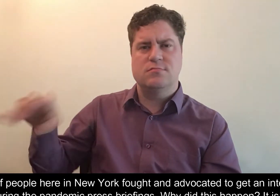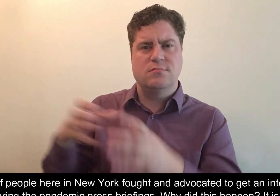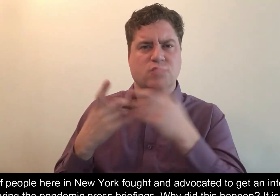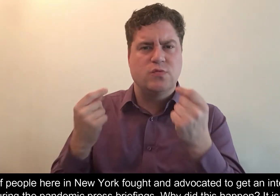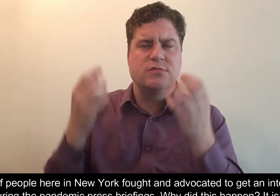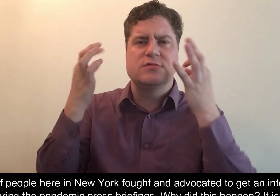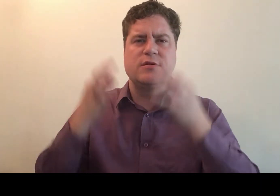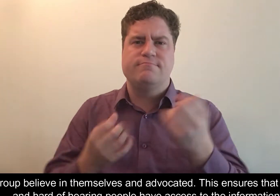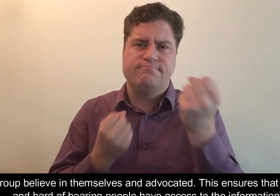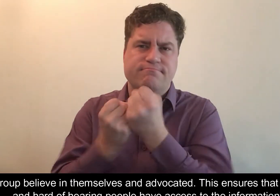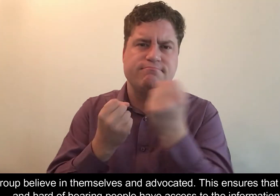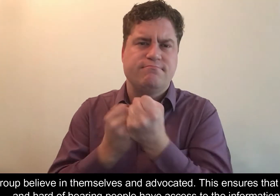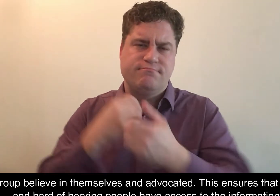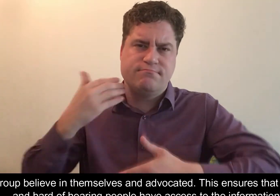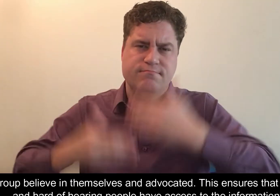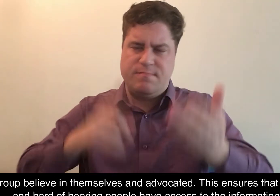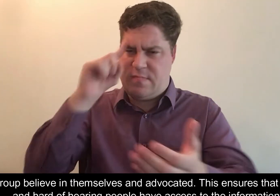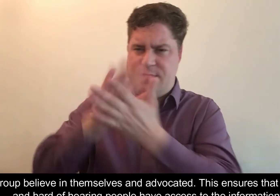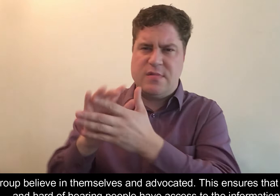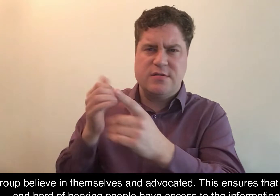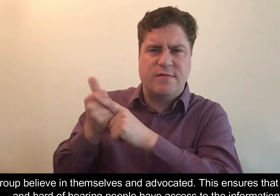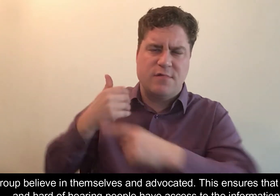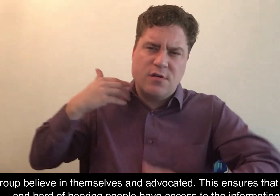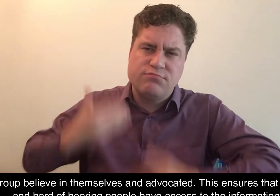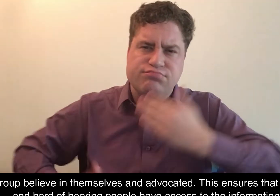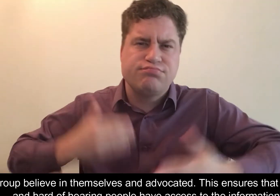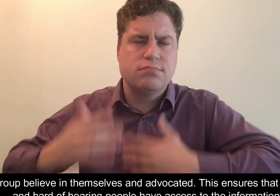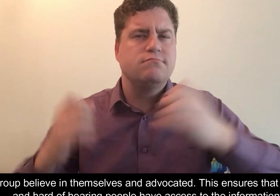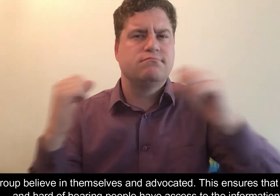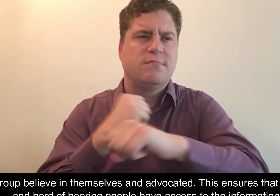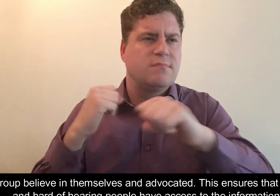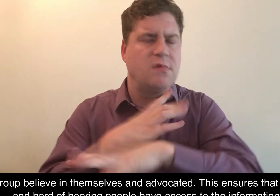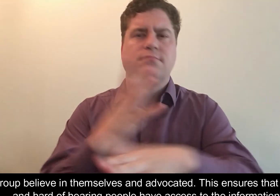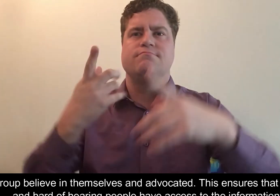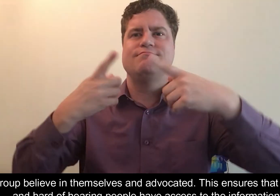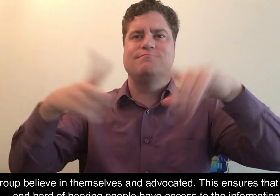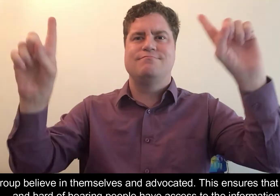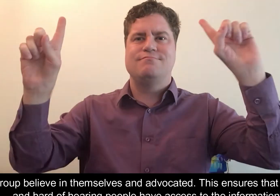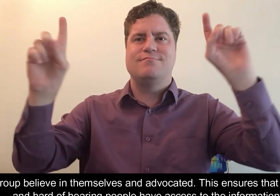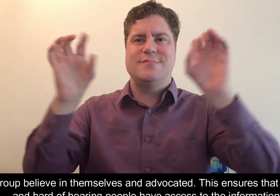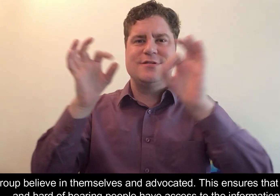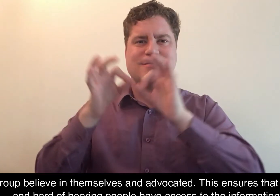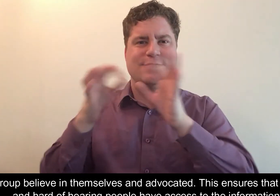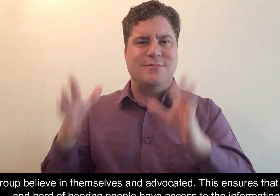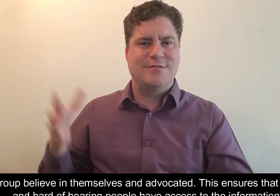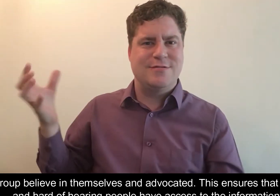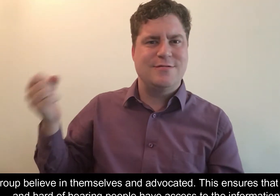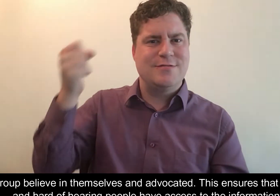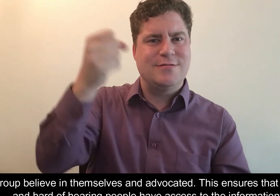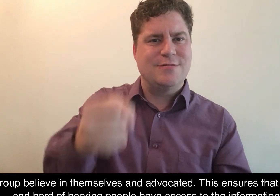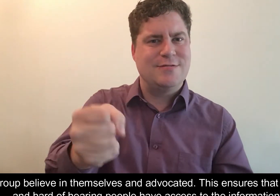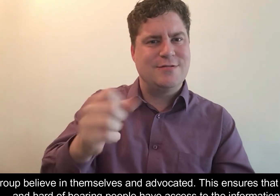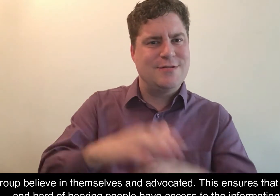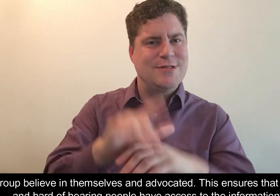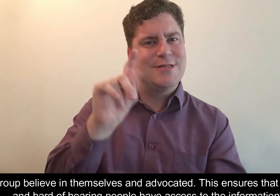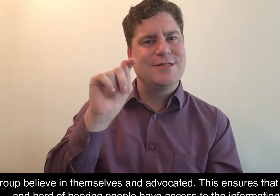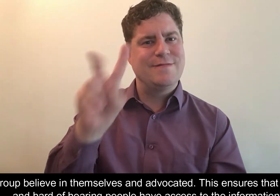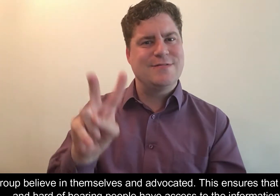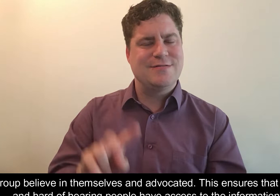press conferences for COVID-19. So we started a process to fight for our rights. And finally,